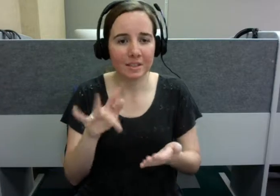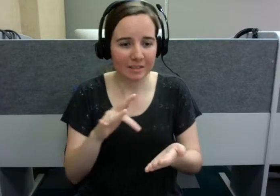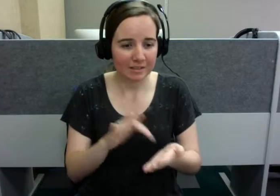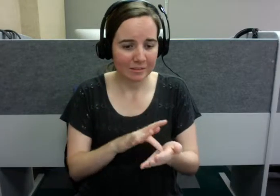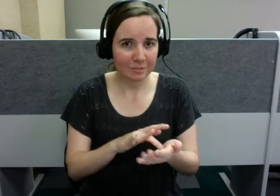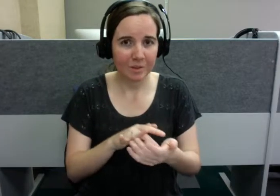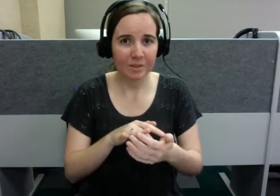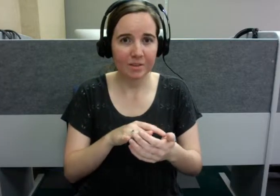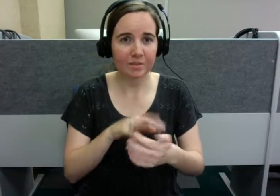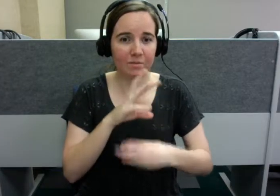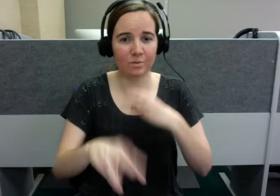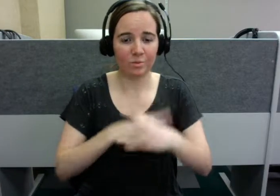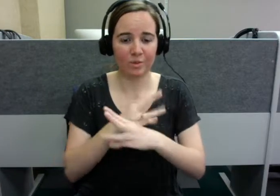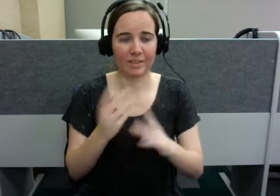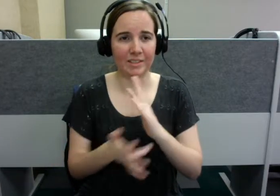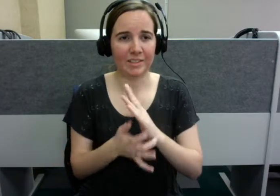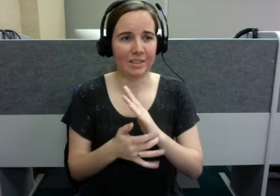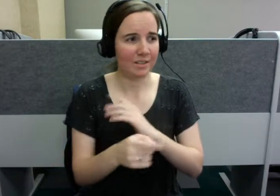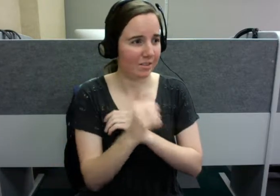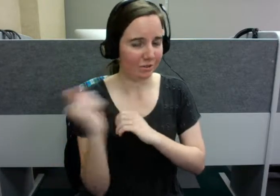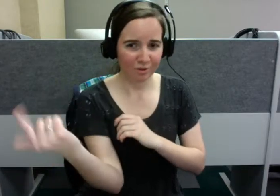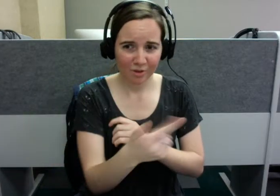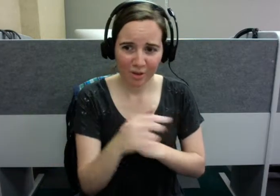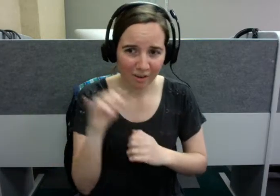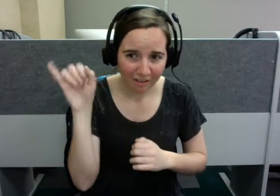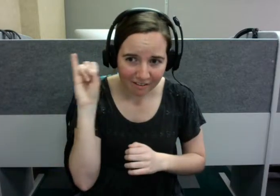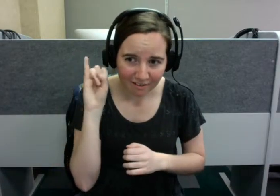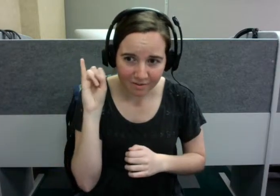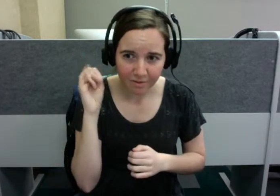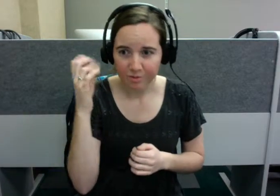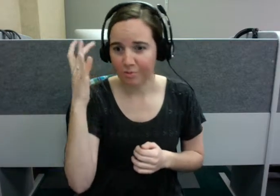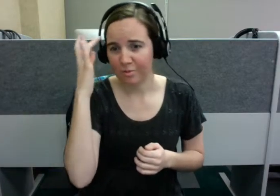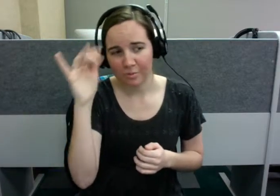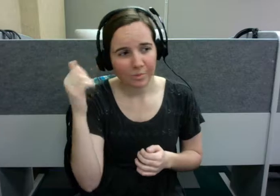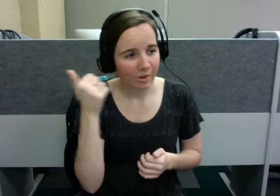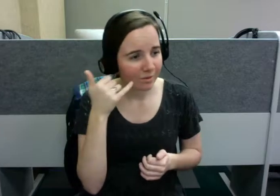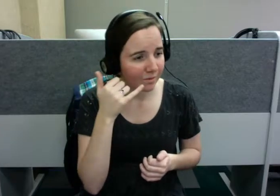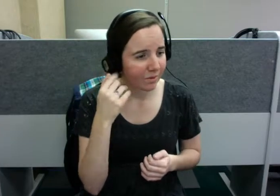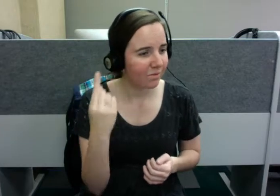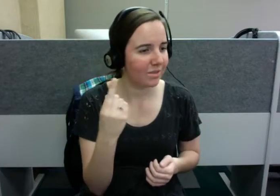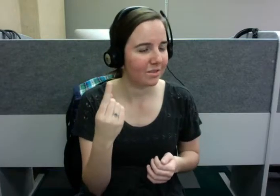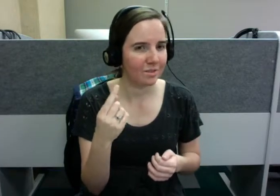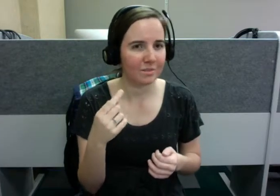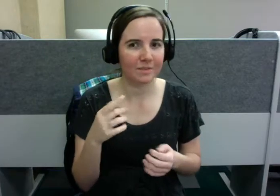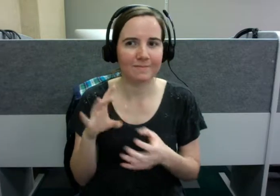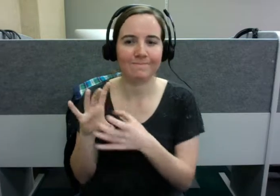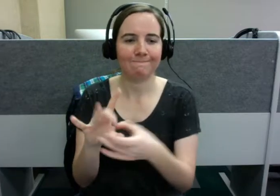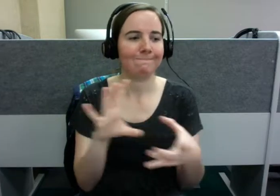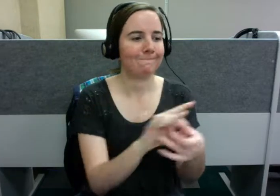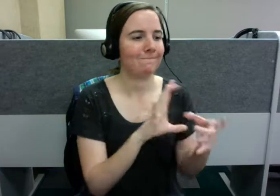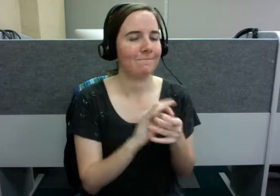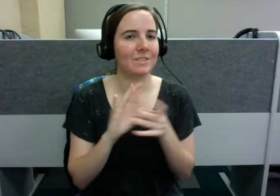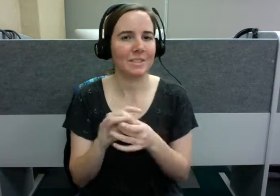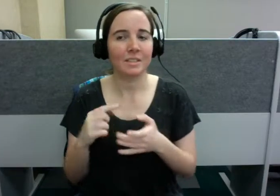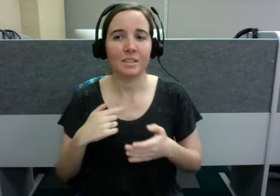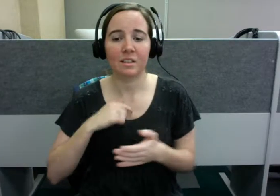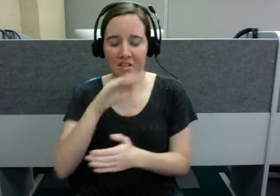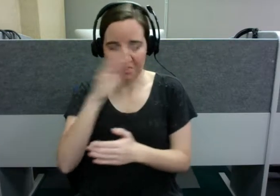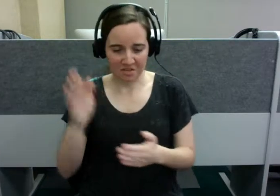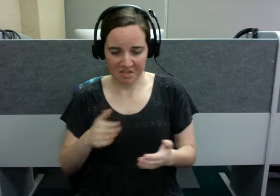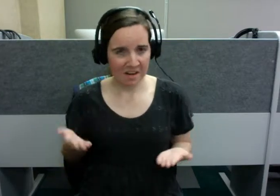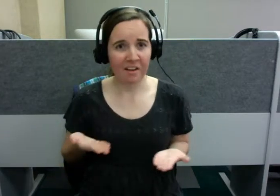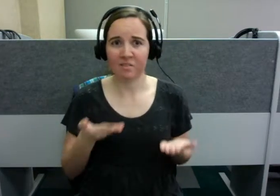I mean, how many people have an iPhone on them right now? How many people have their Blackberries on? We're plugged in, we're connected. I would never